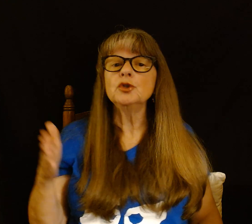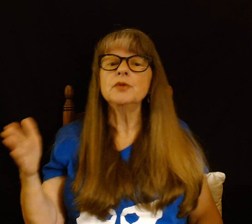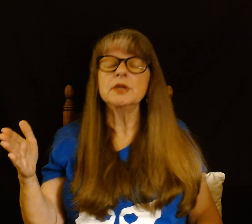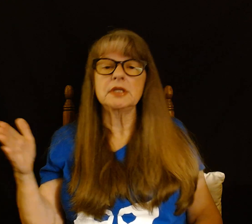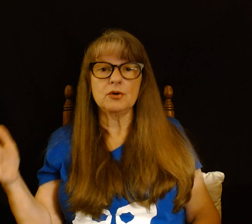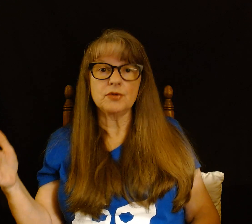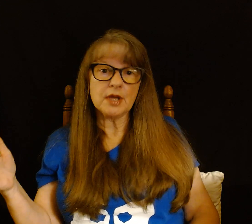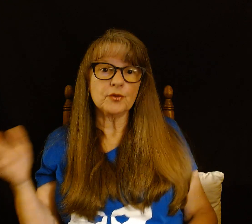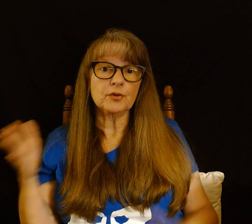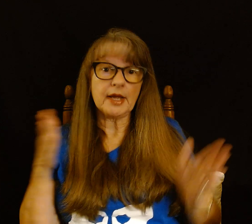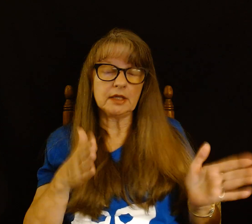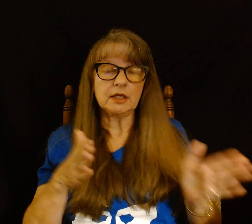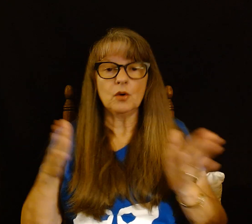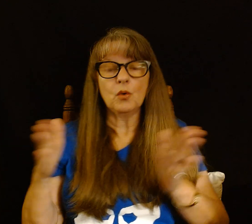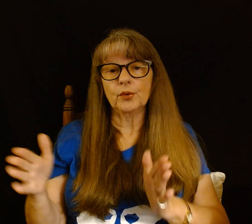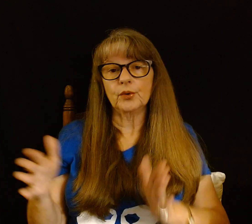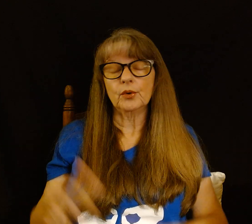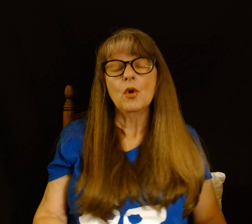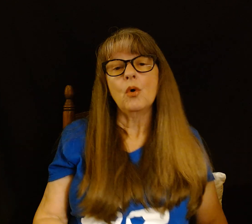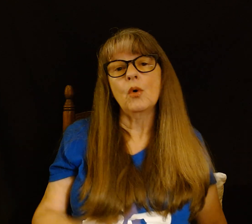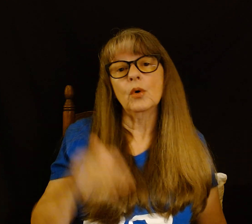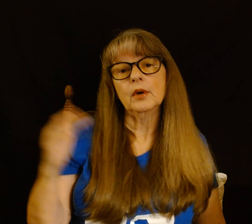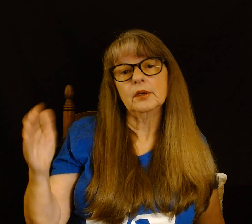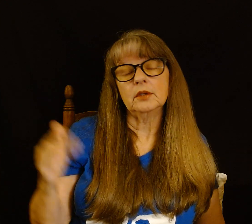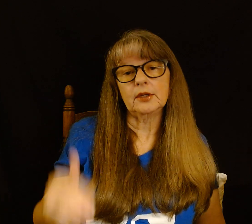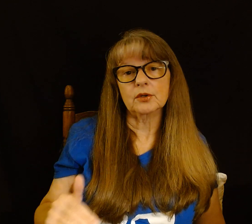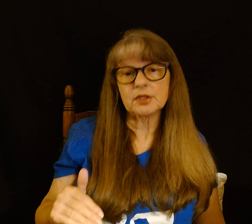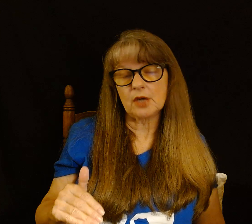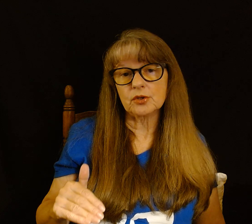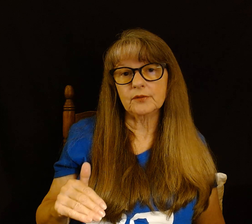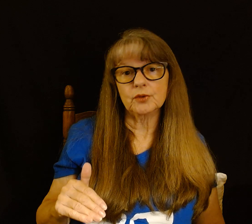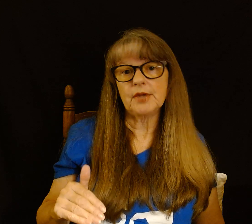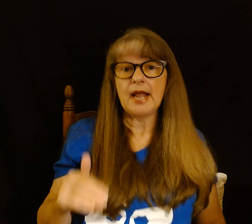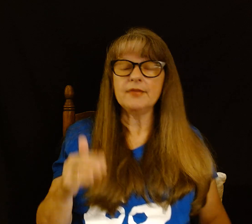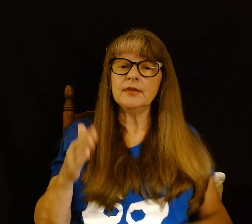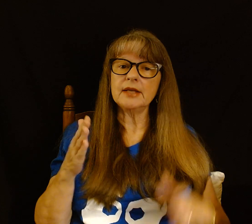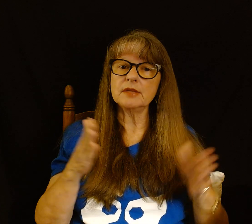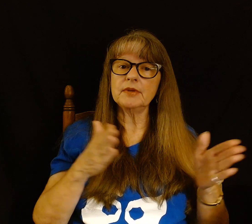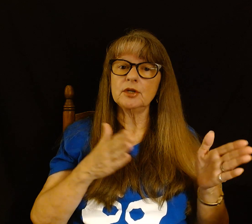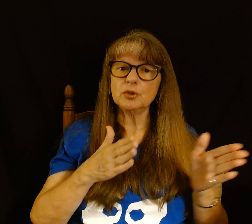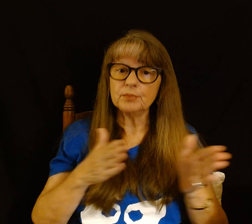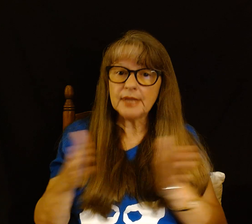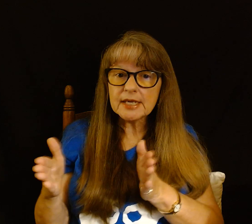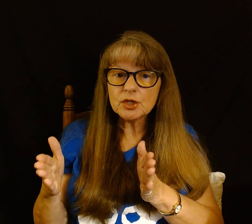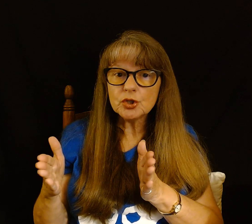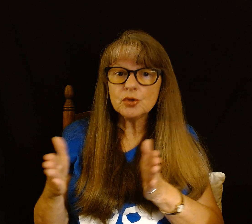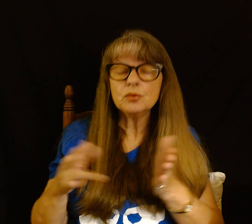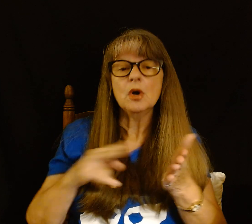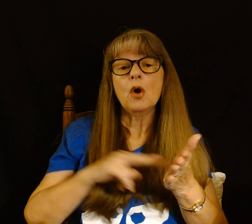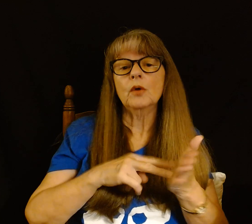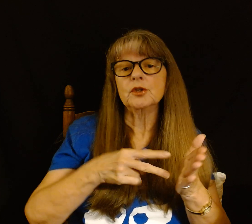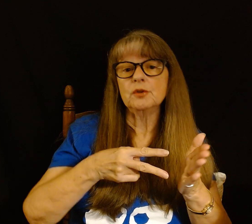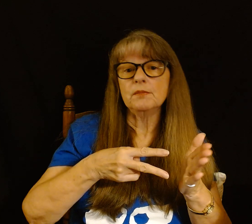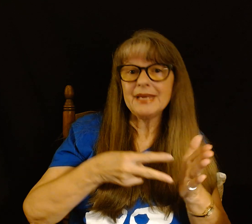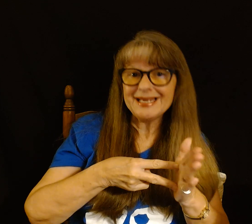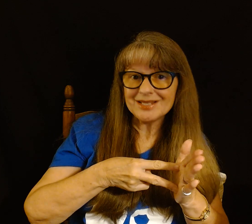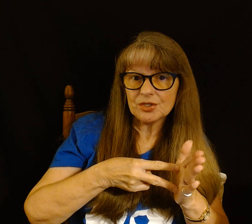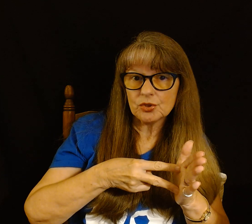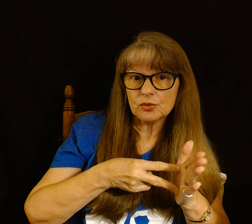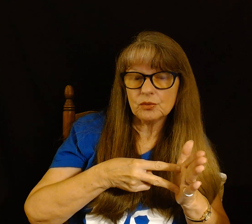this, that, or the other, like in a order or like your schedule of your day, then that's something that you plan to do or that you mean to do.